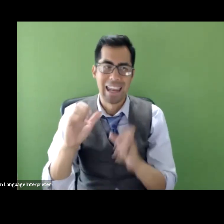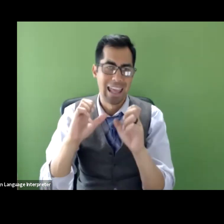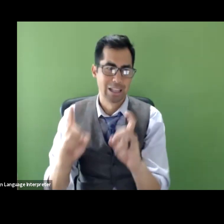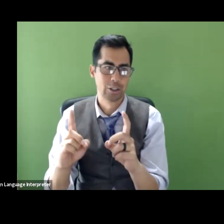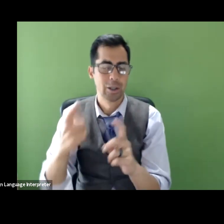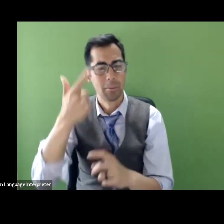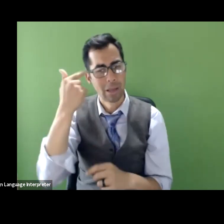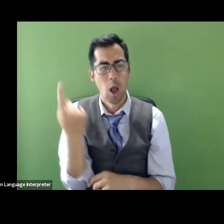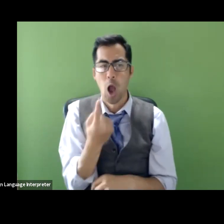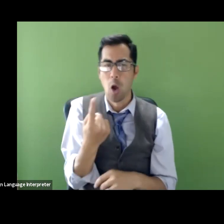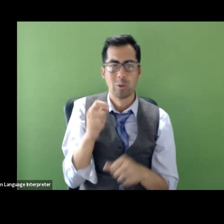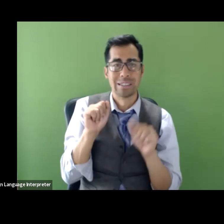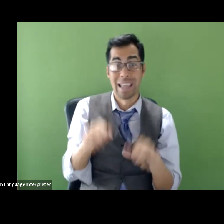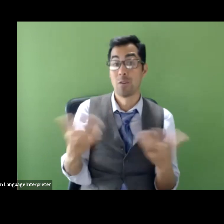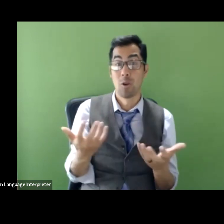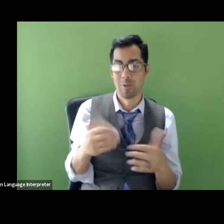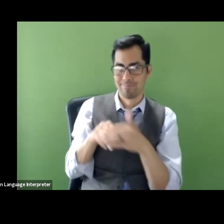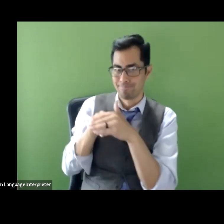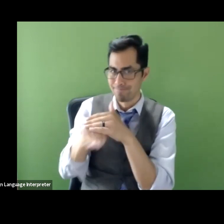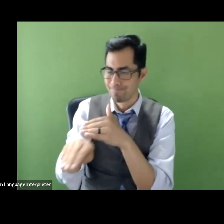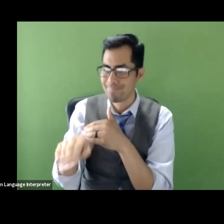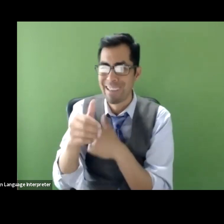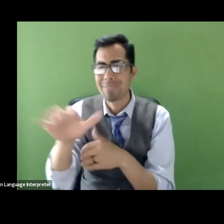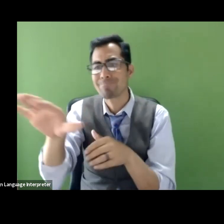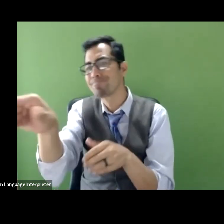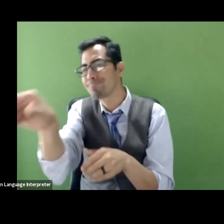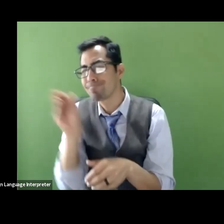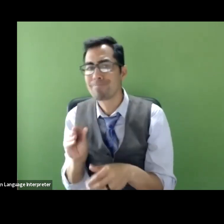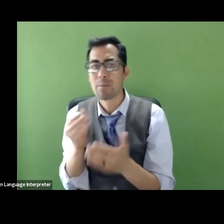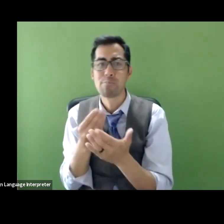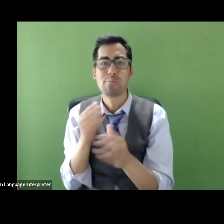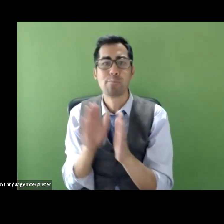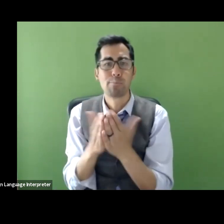they could always access any book they wanted from the public library.